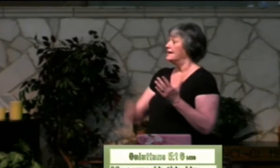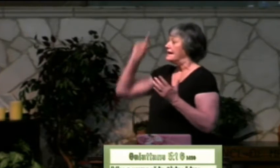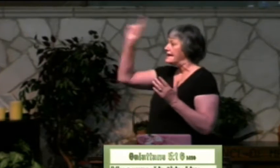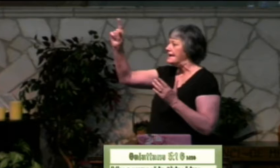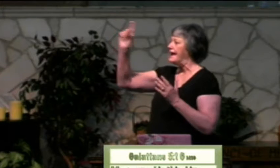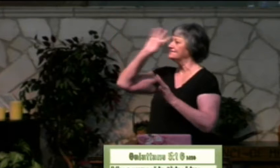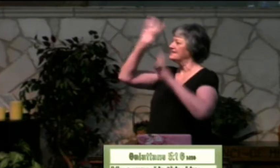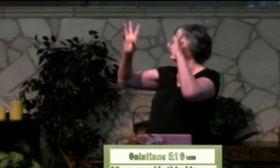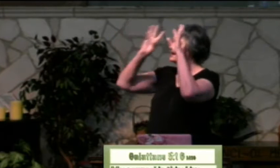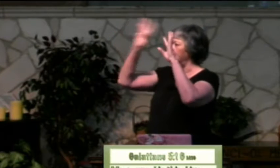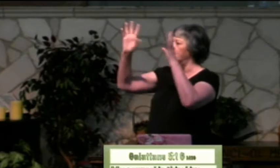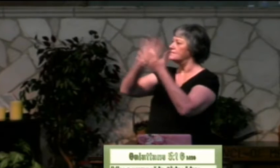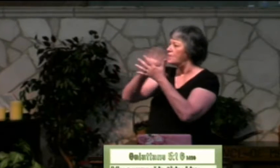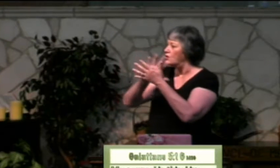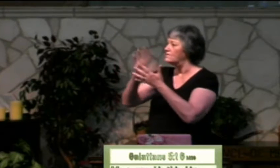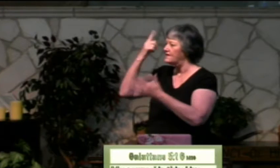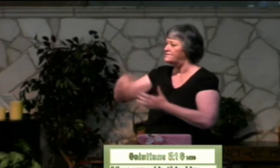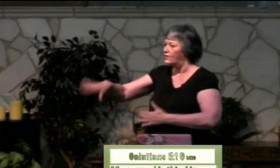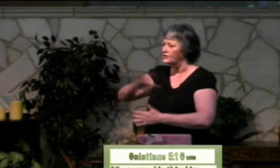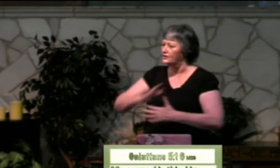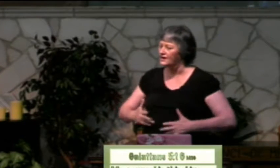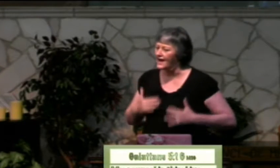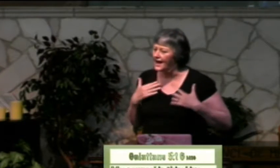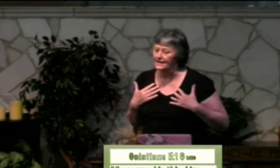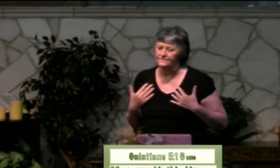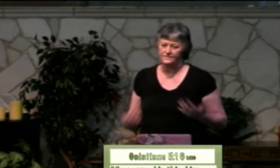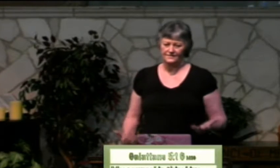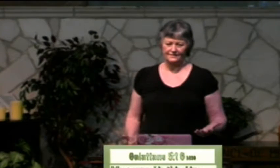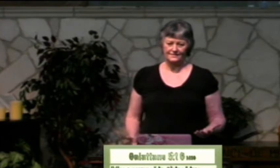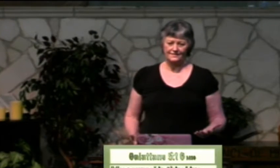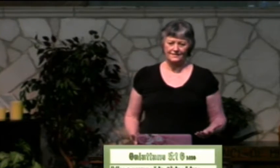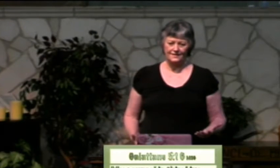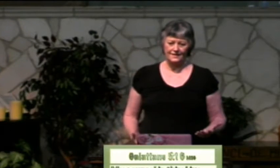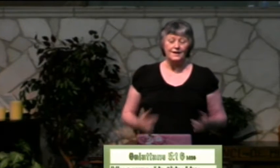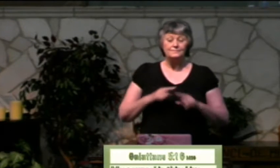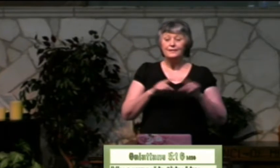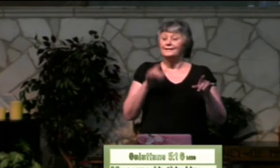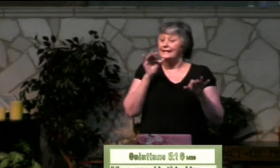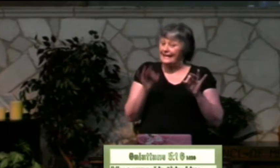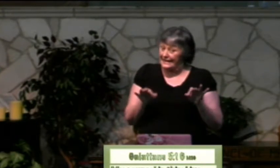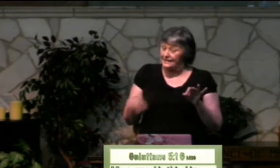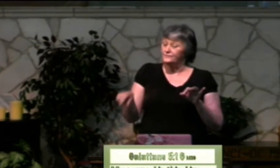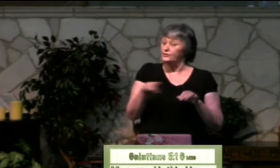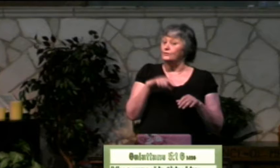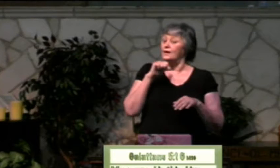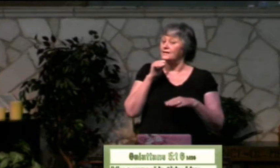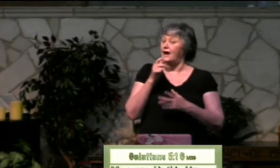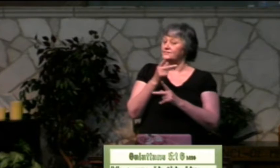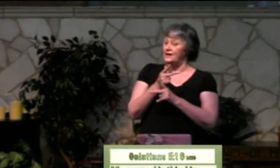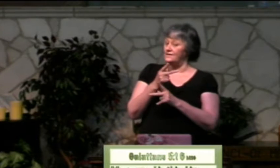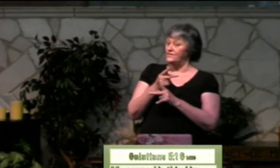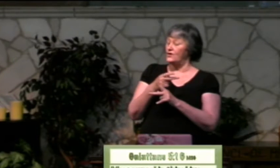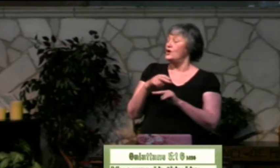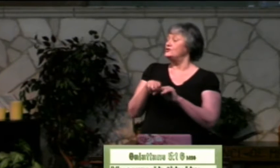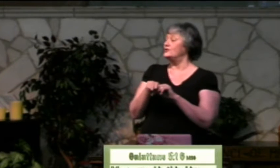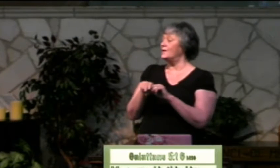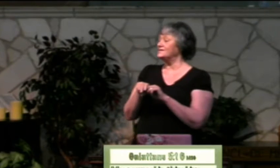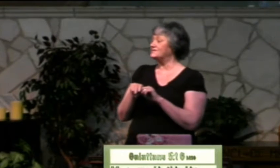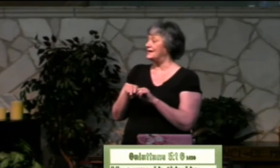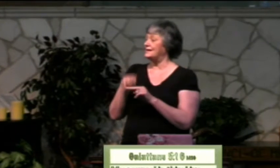He has invented the movie for your life. But if you are not careful, you will sit and be